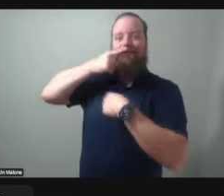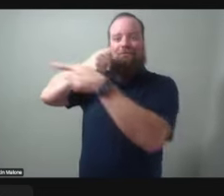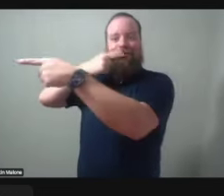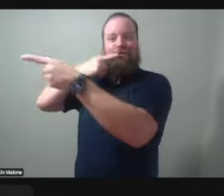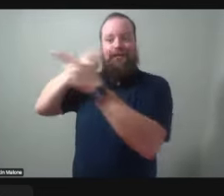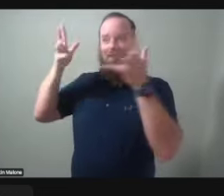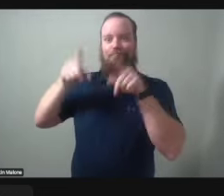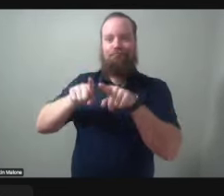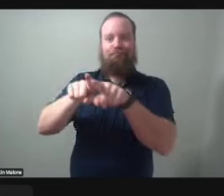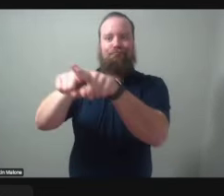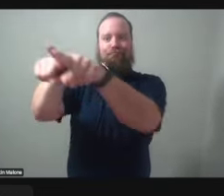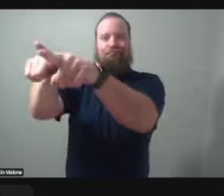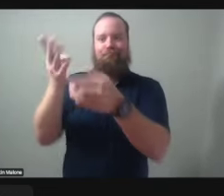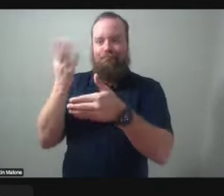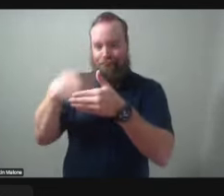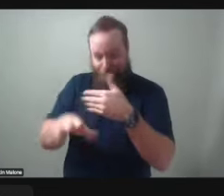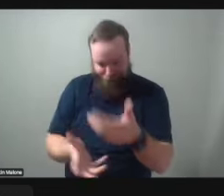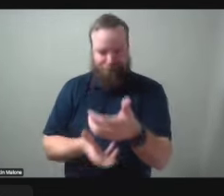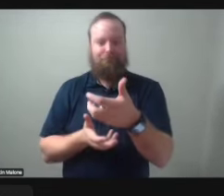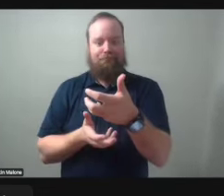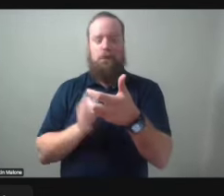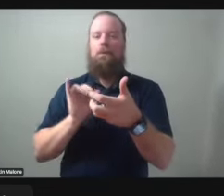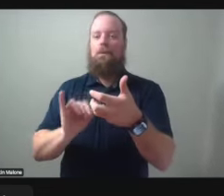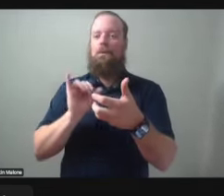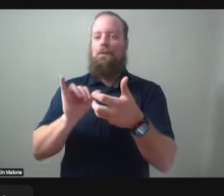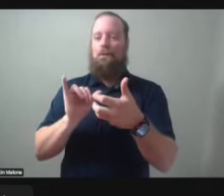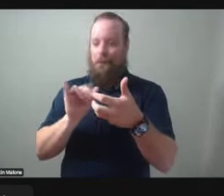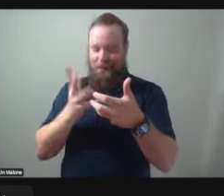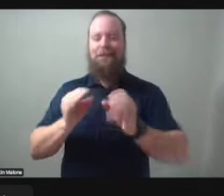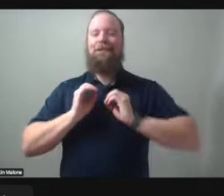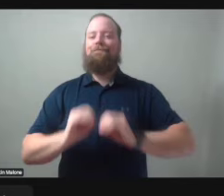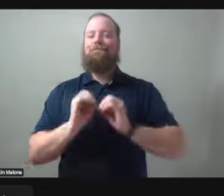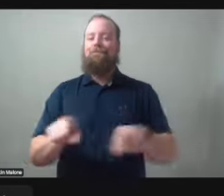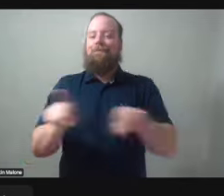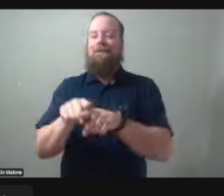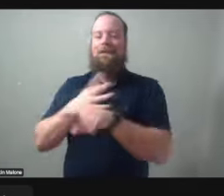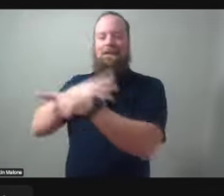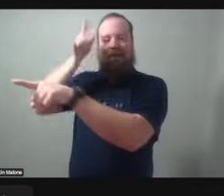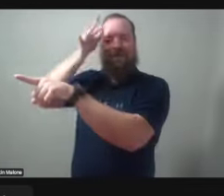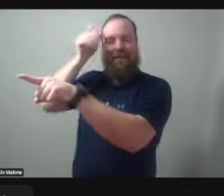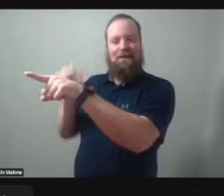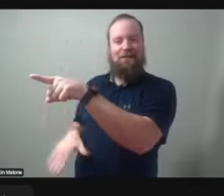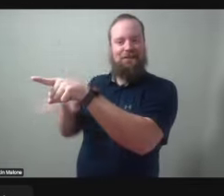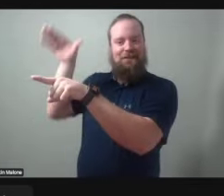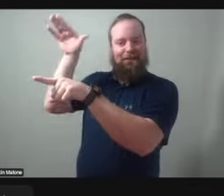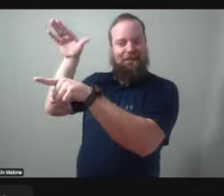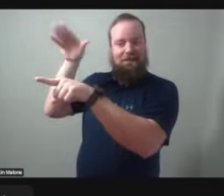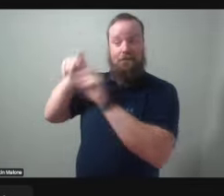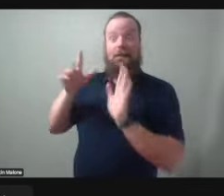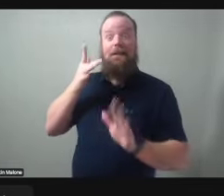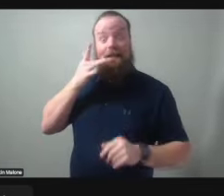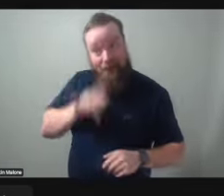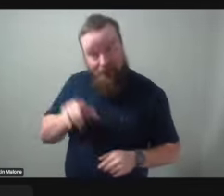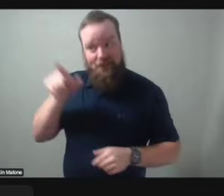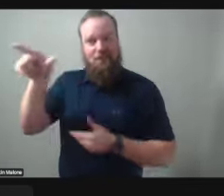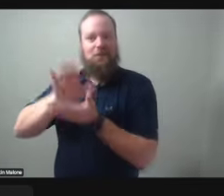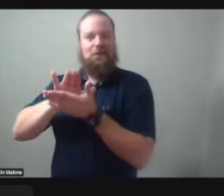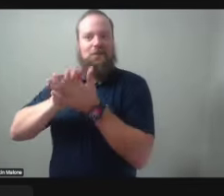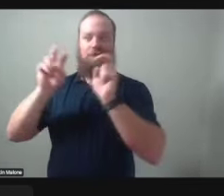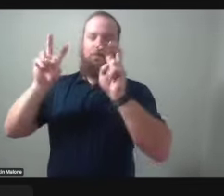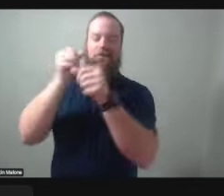My experience is vastly different from my parent, where my father was, and my